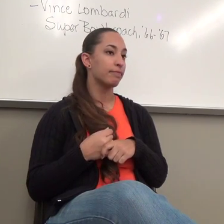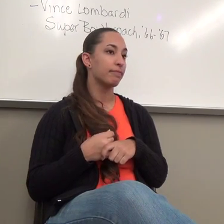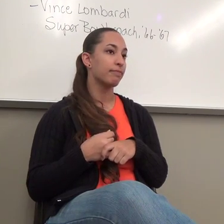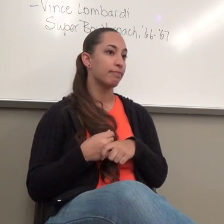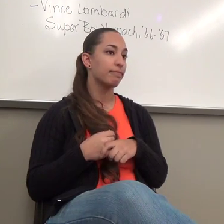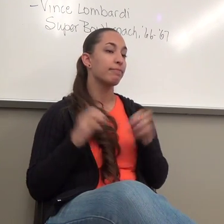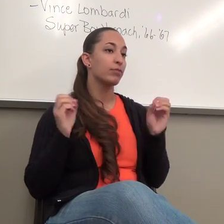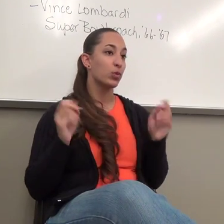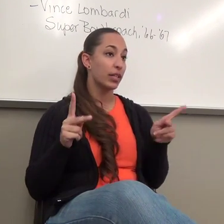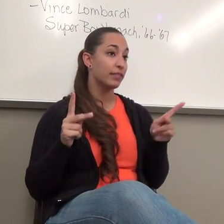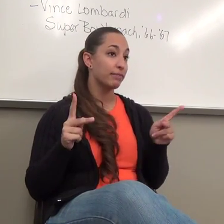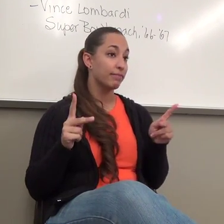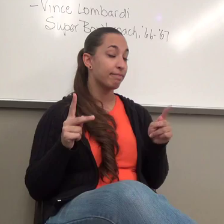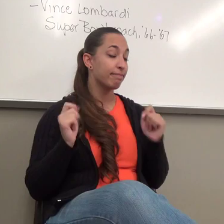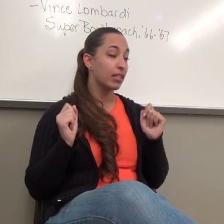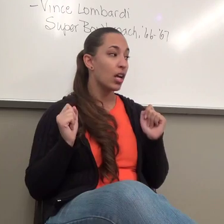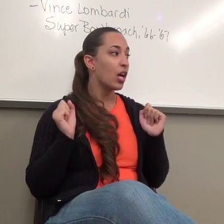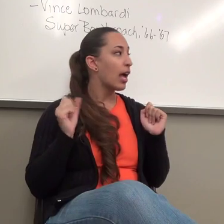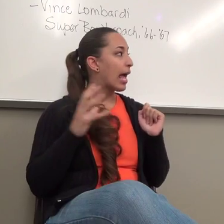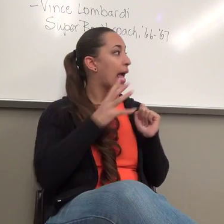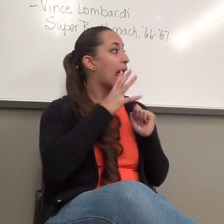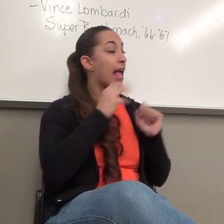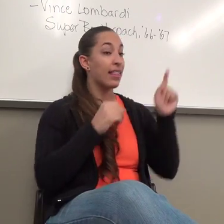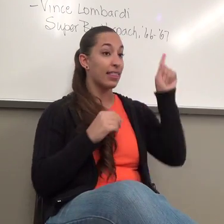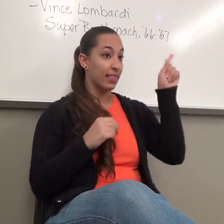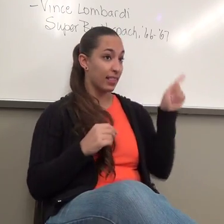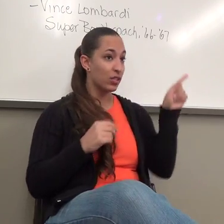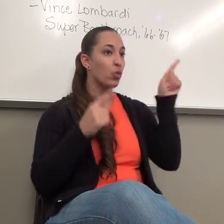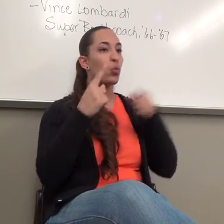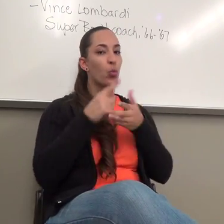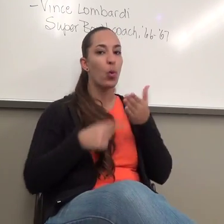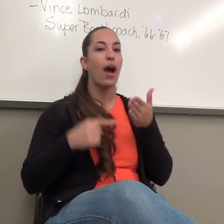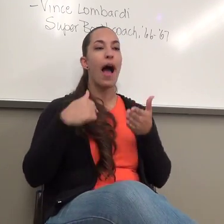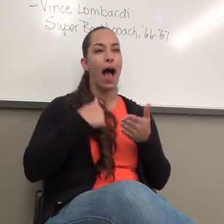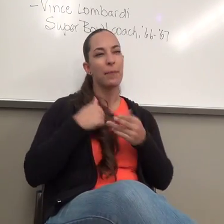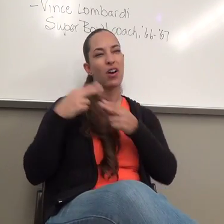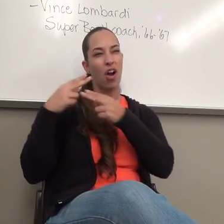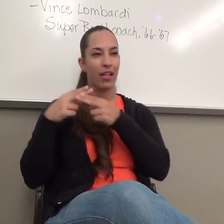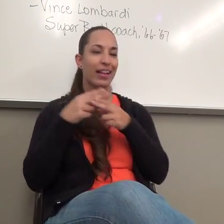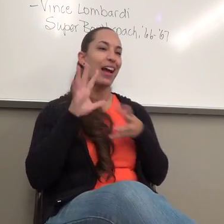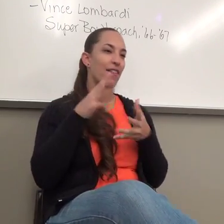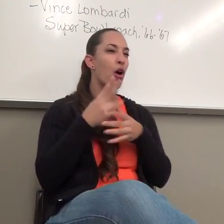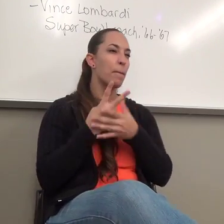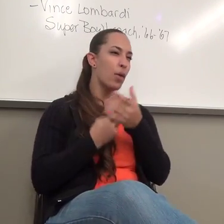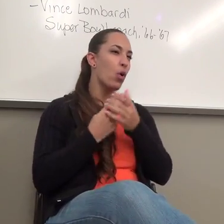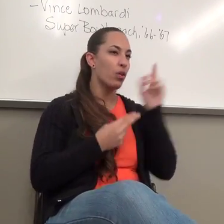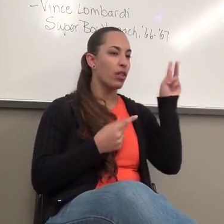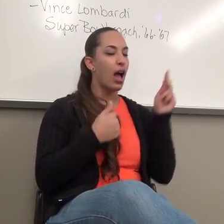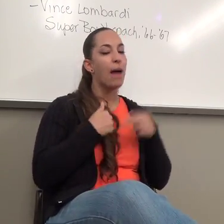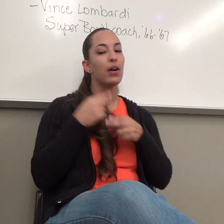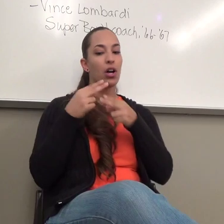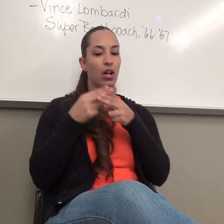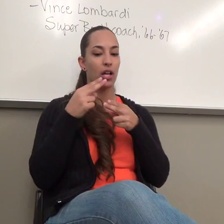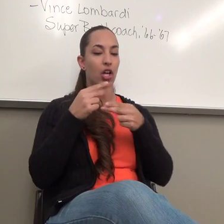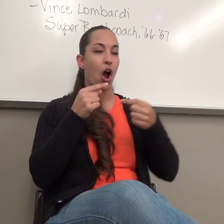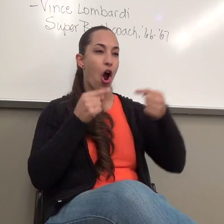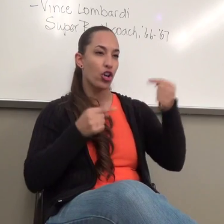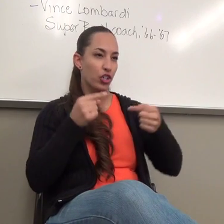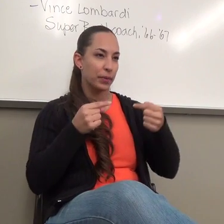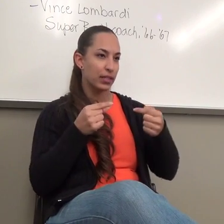Okay. So, and this is what I'm calling, kind of on both of these, I'm calling argument. And also,